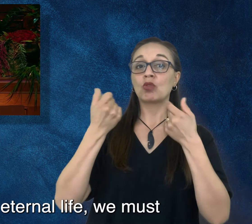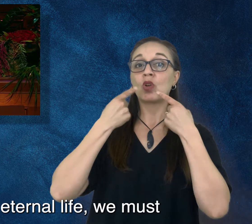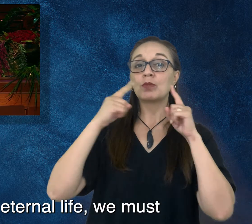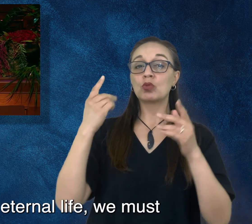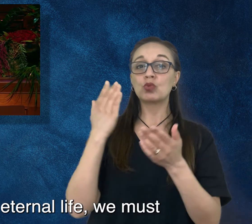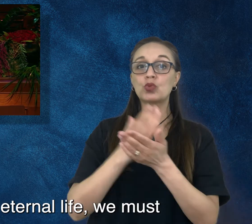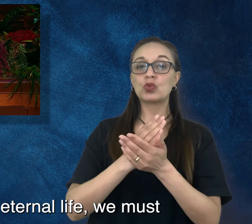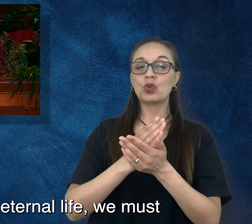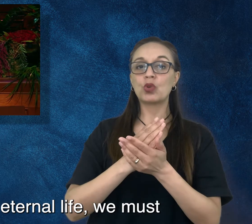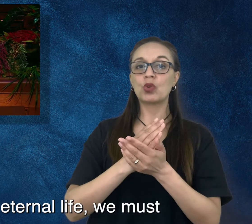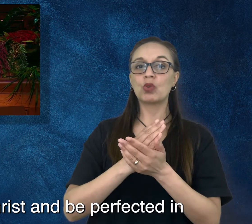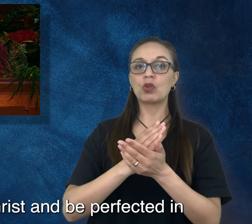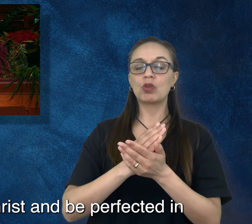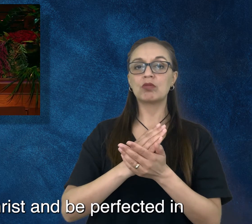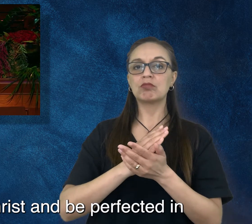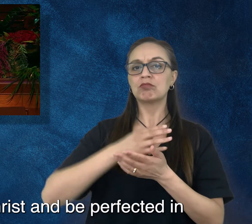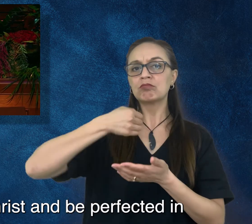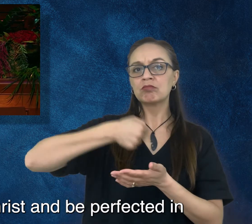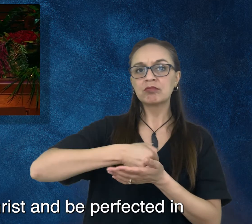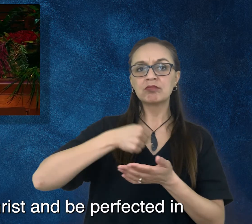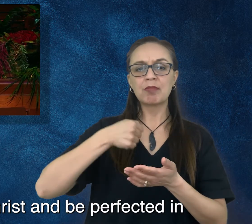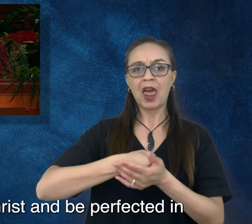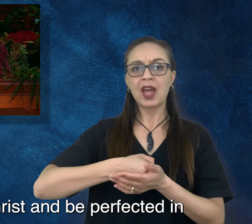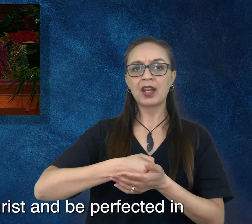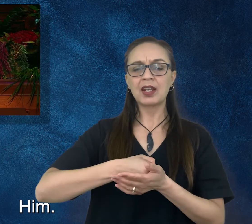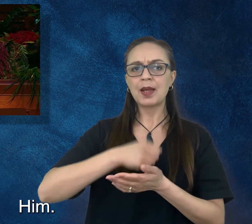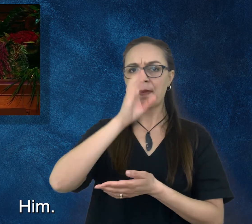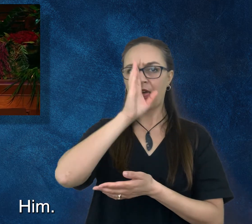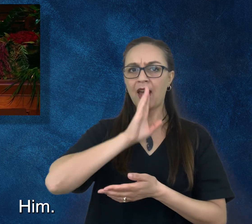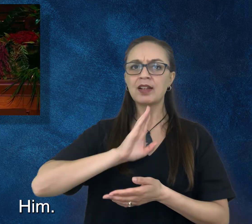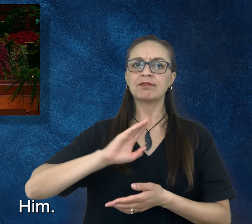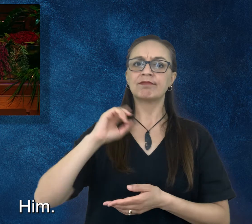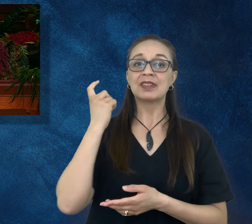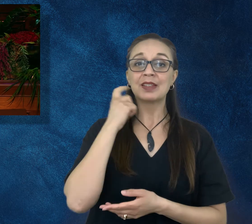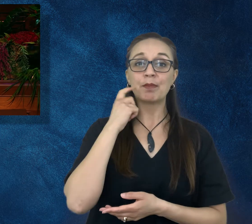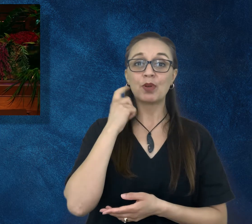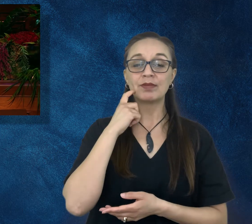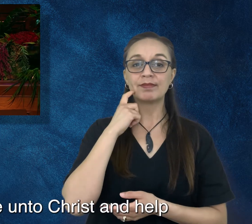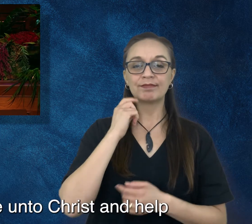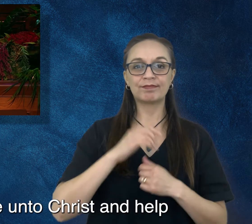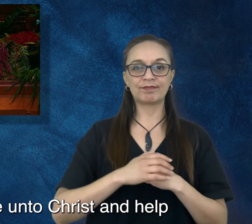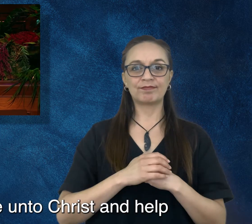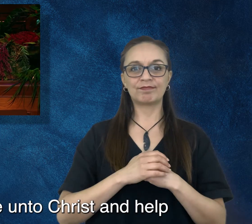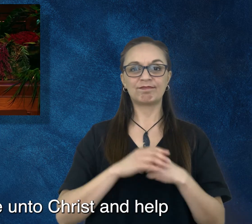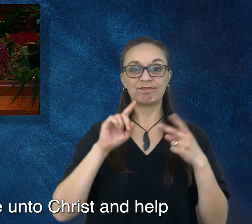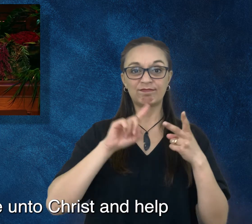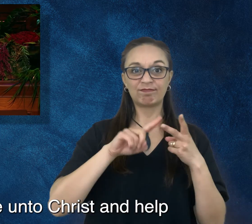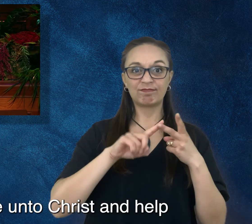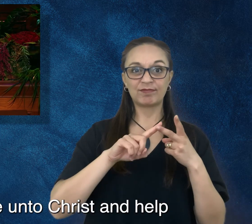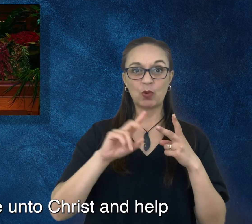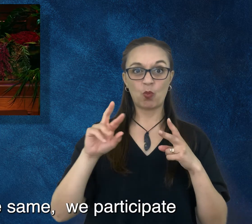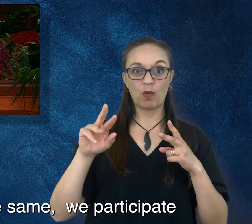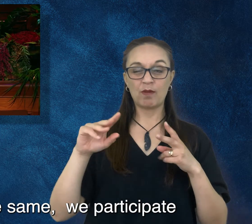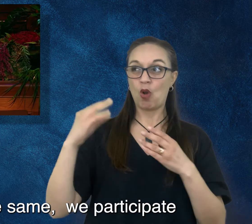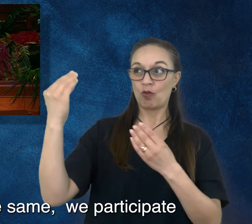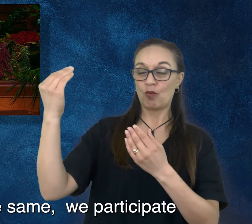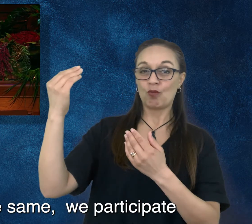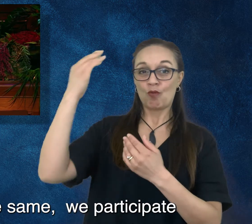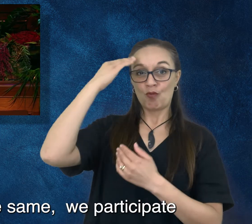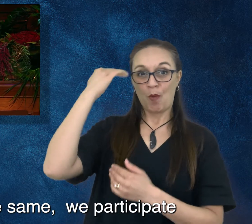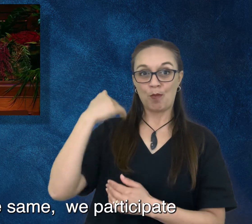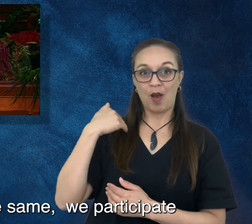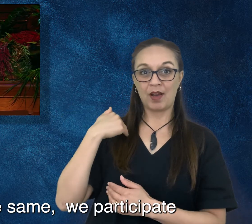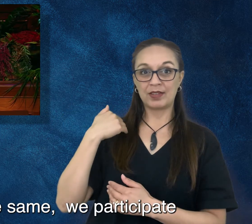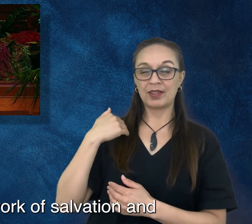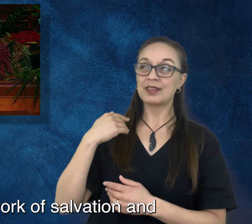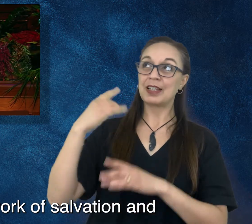To receive eternal life, we must come unto Christ and be perfected in Him. As we come unto Christ and help others do the same,